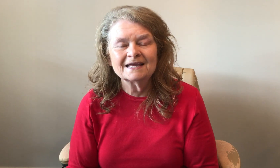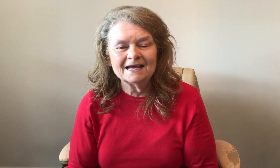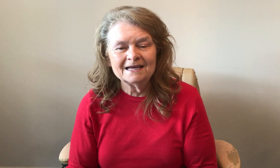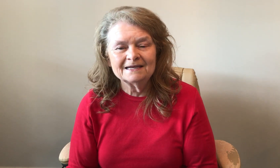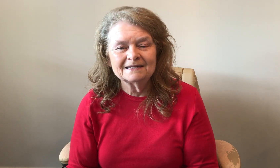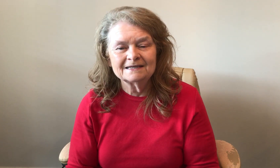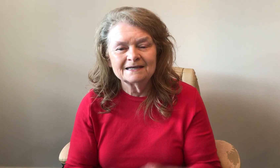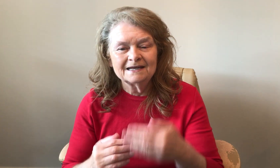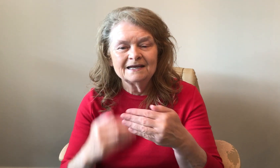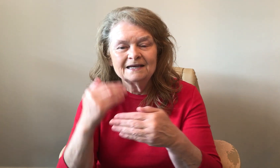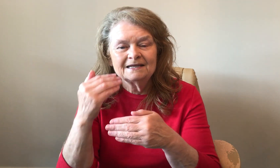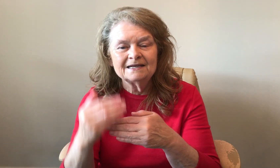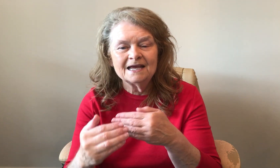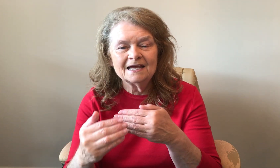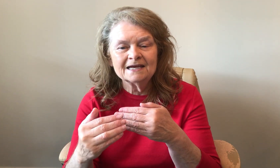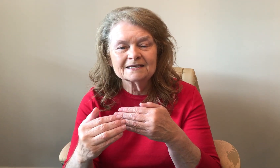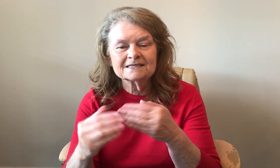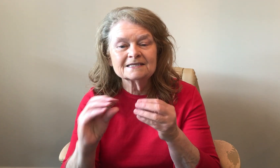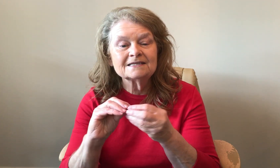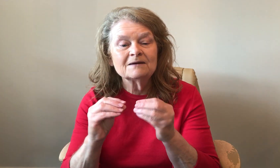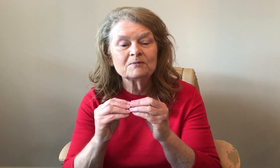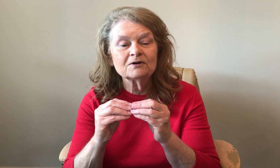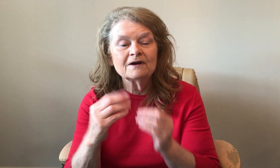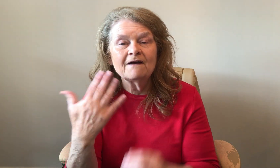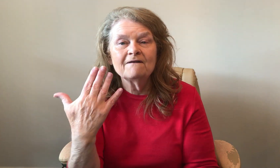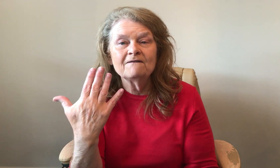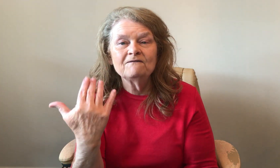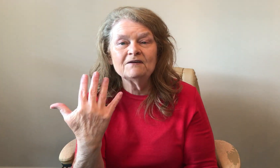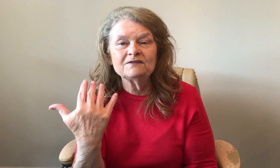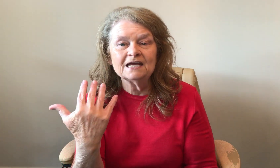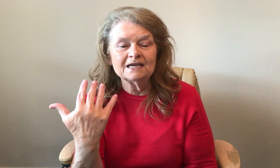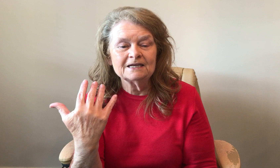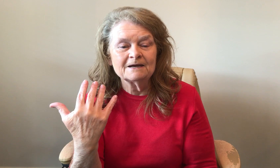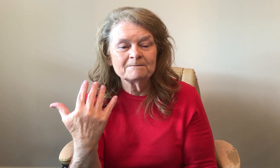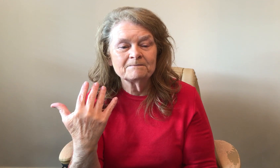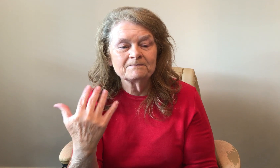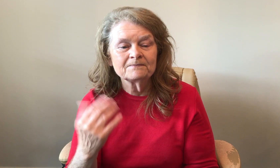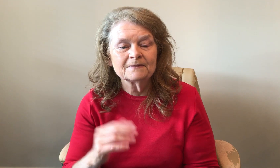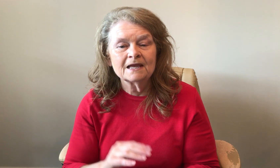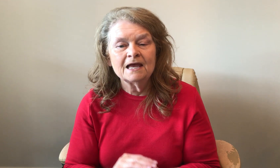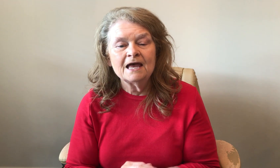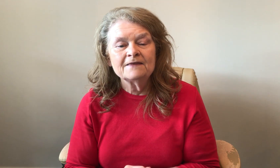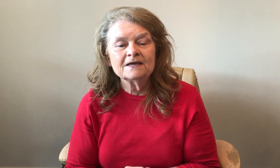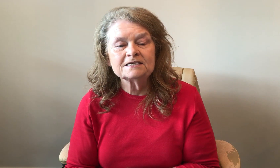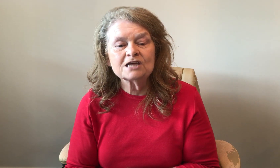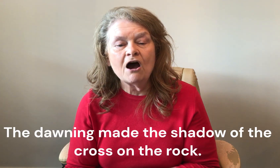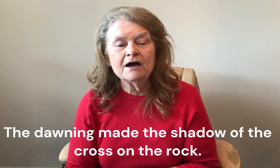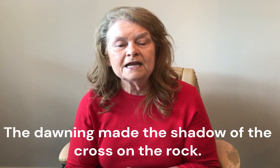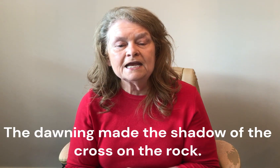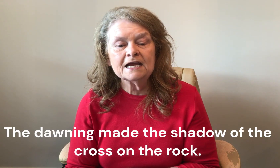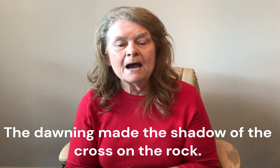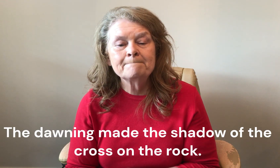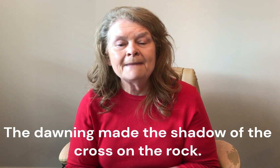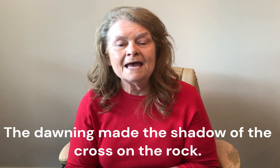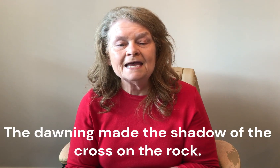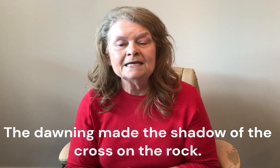Okay, next, number 15. The dawning made